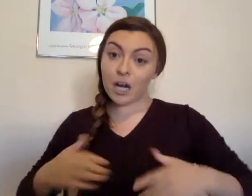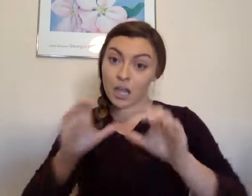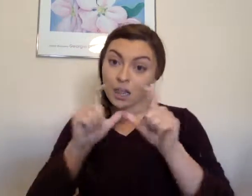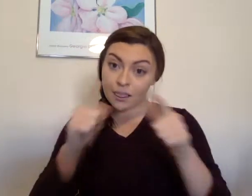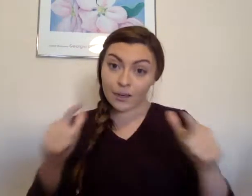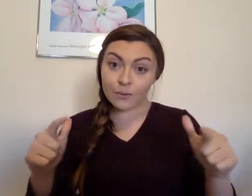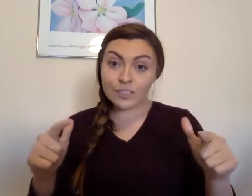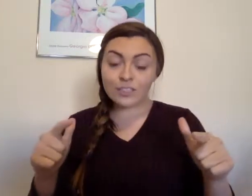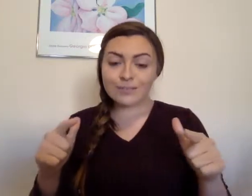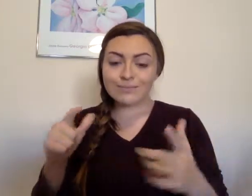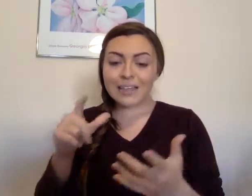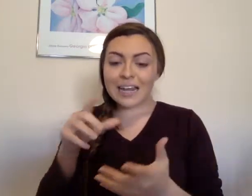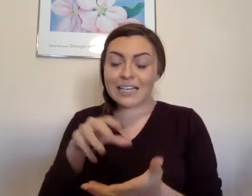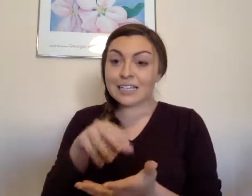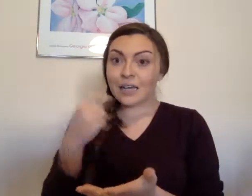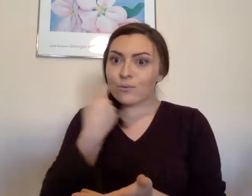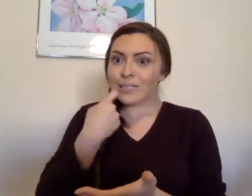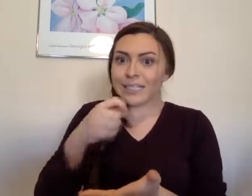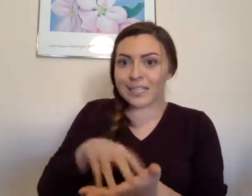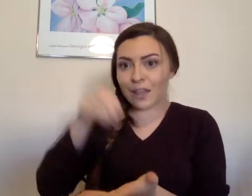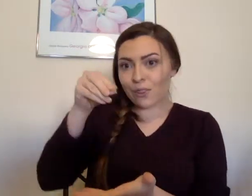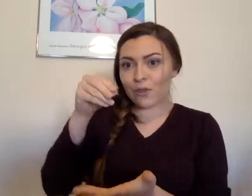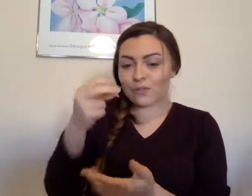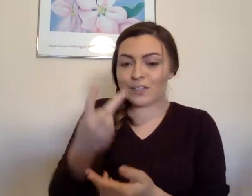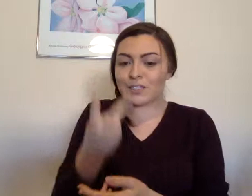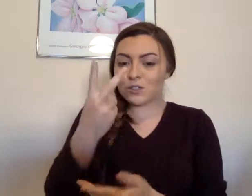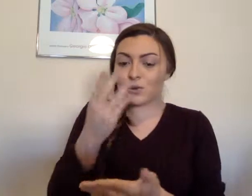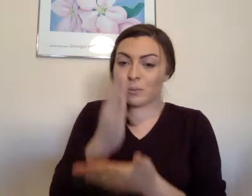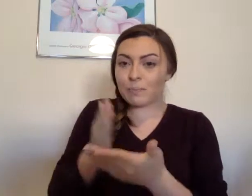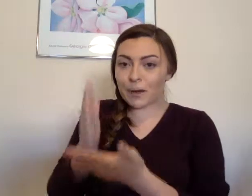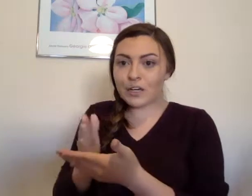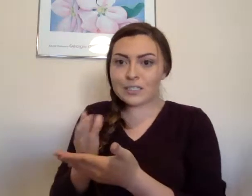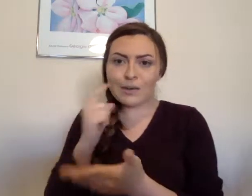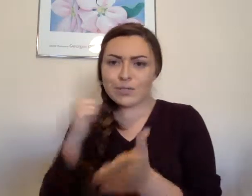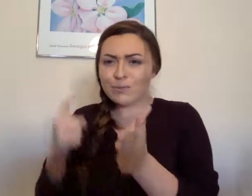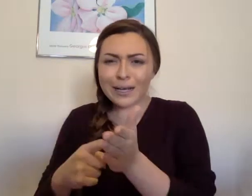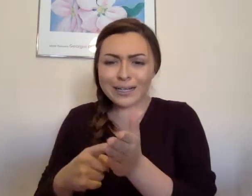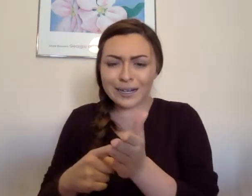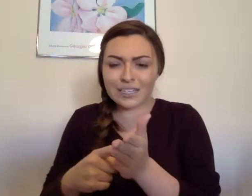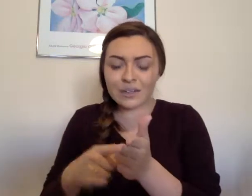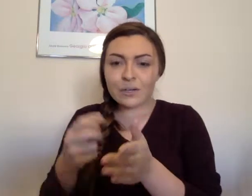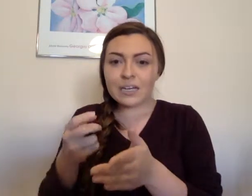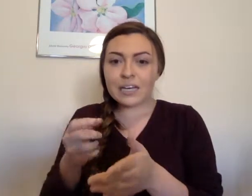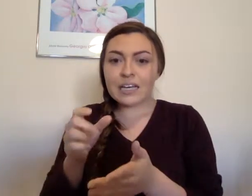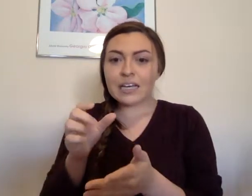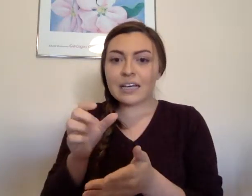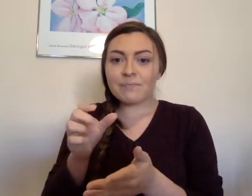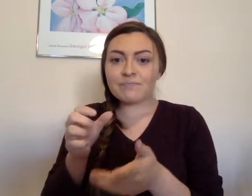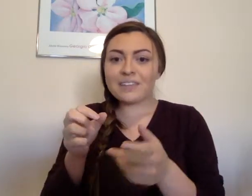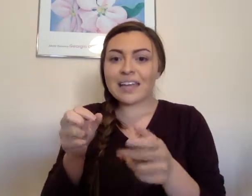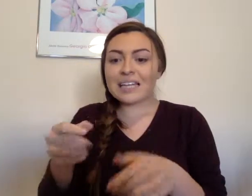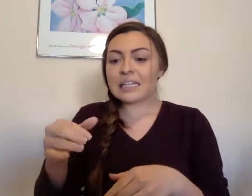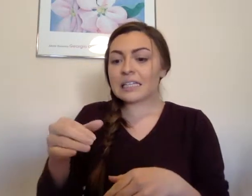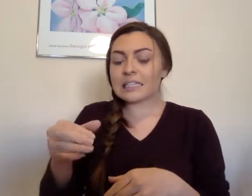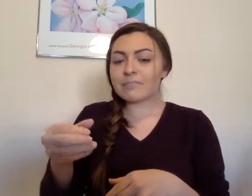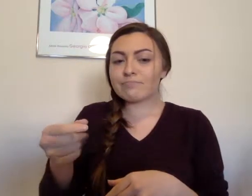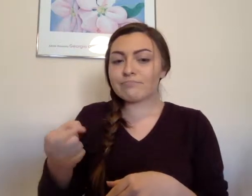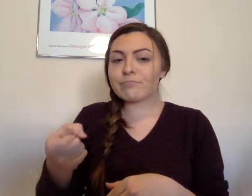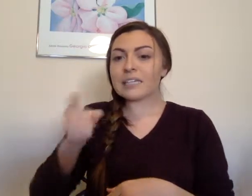I just told you, I started to recognize that they would give me a choice to change the way I interact with